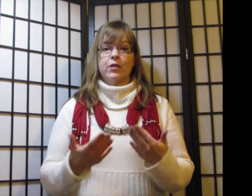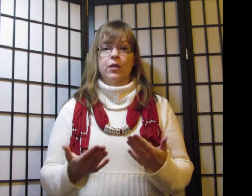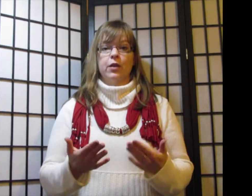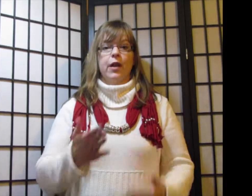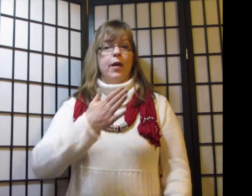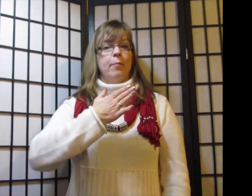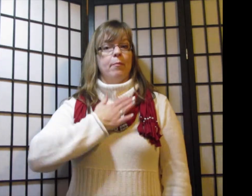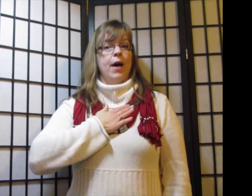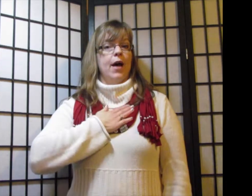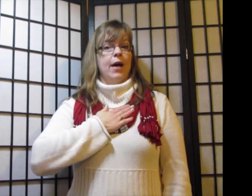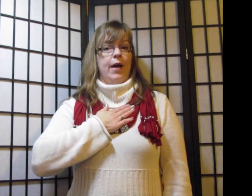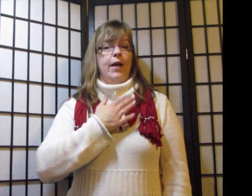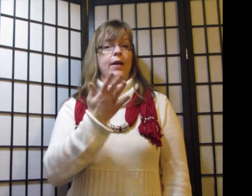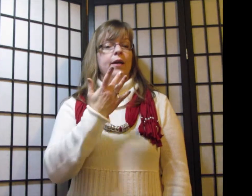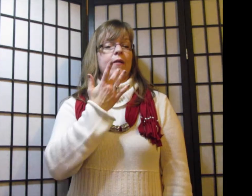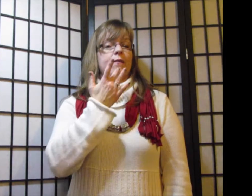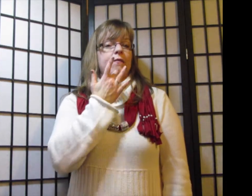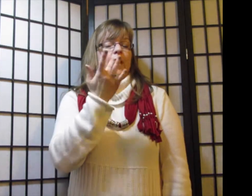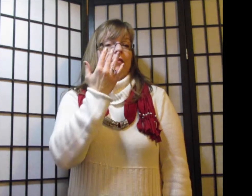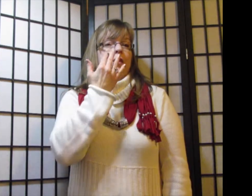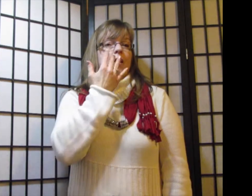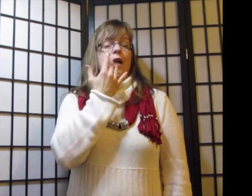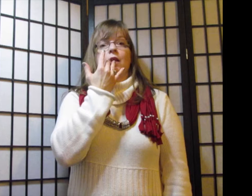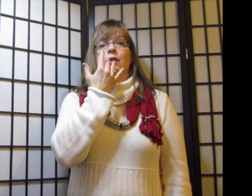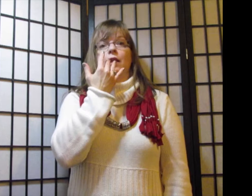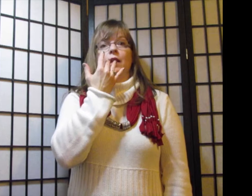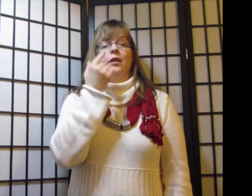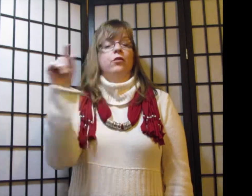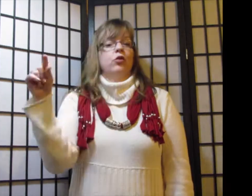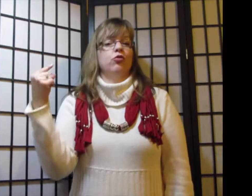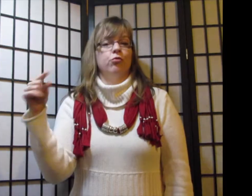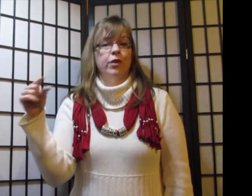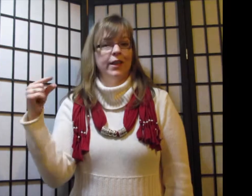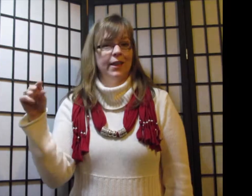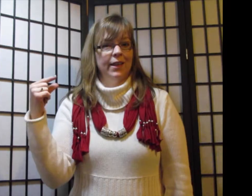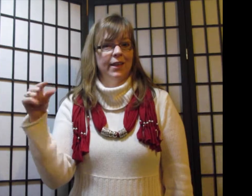answer, my favorite color is green.